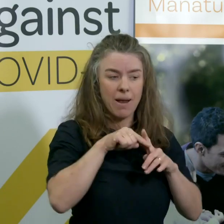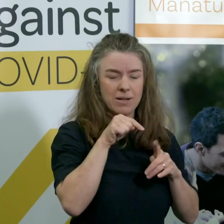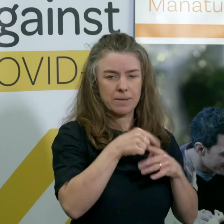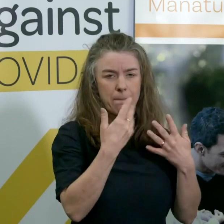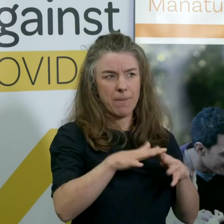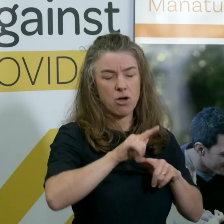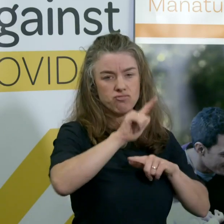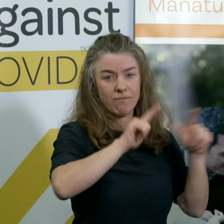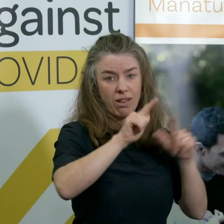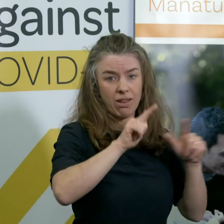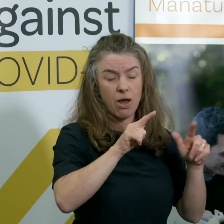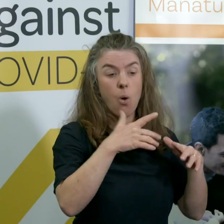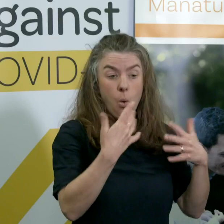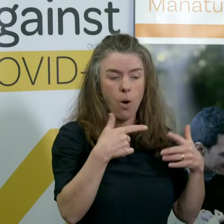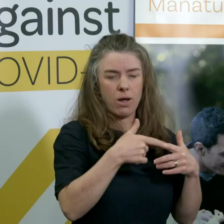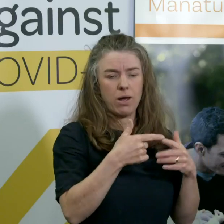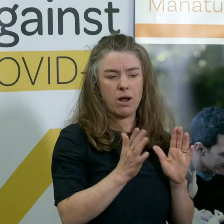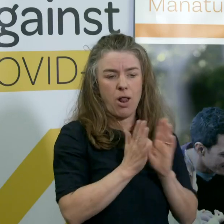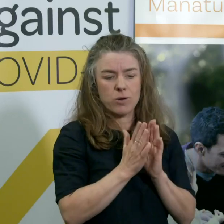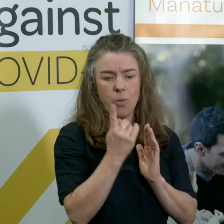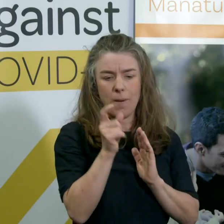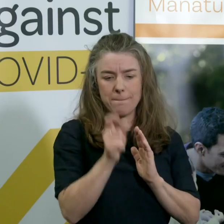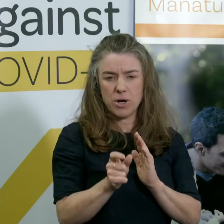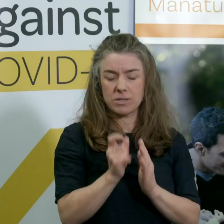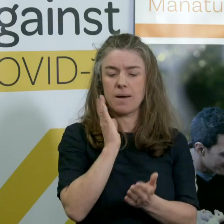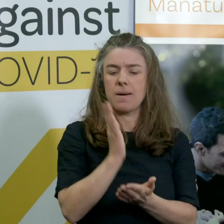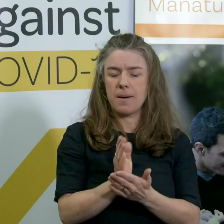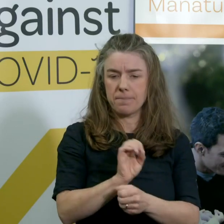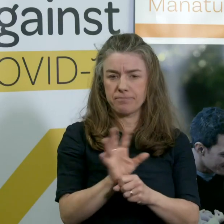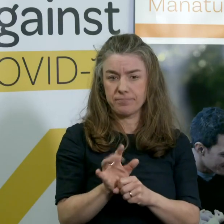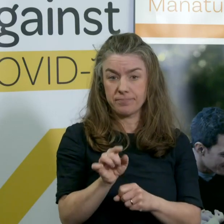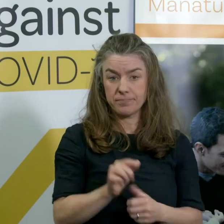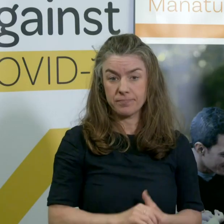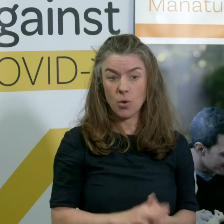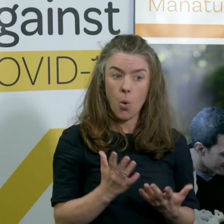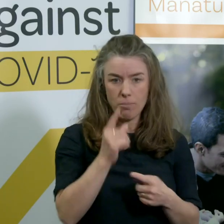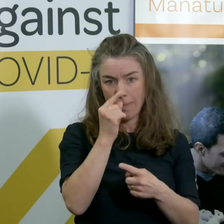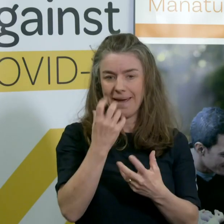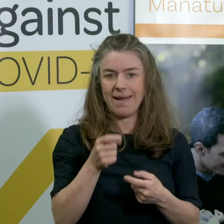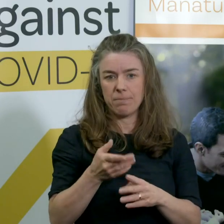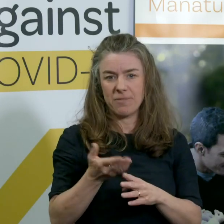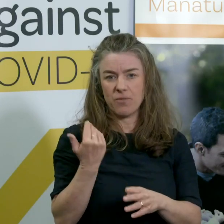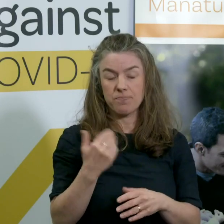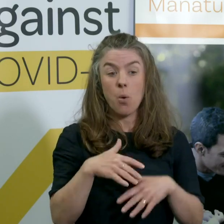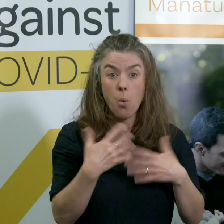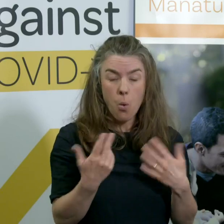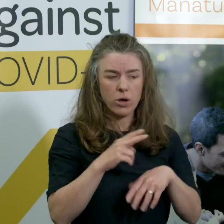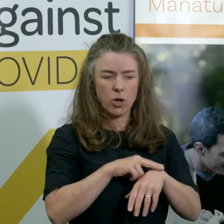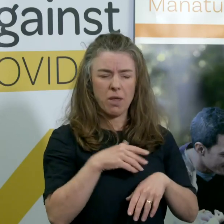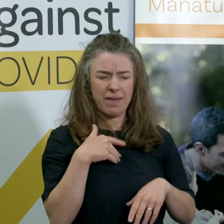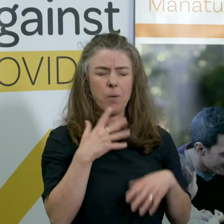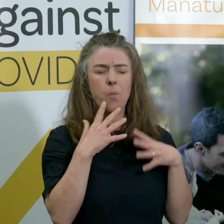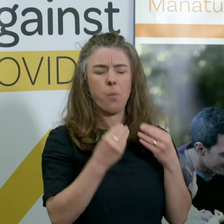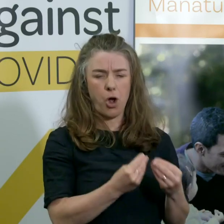history or had a link to a close contact or a close contact of a confirmed or probable case, or where the clinician felt it was worth doing. So I